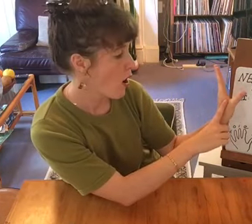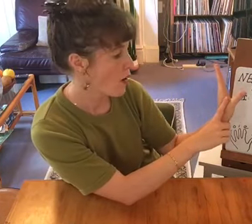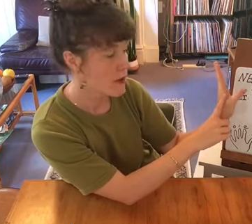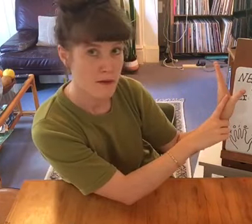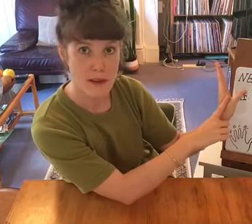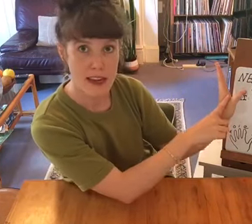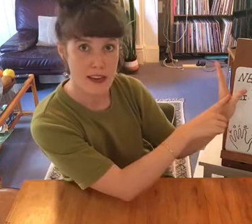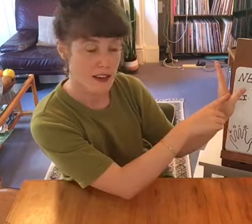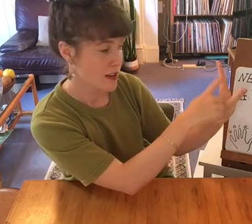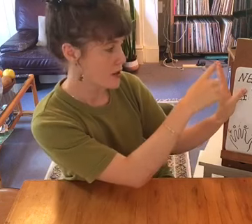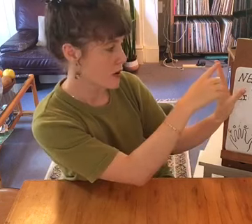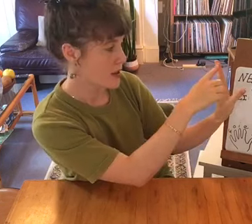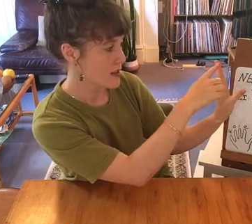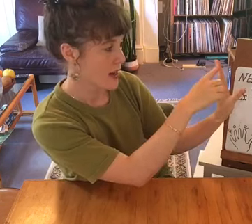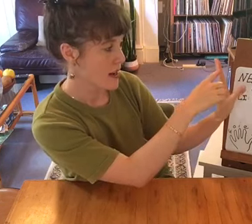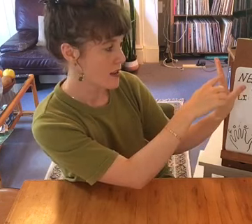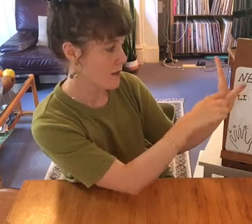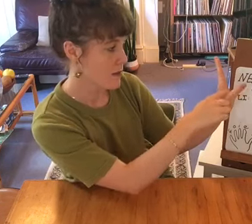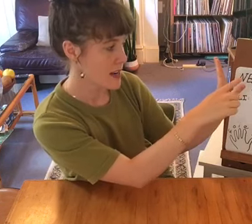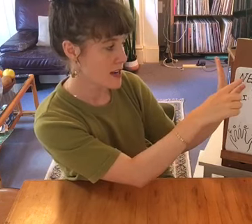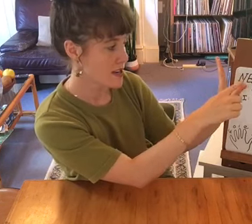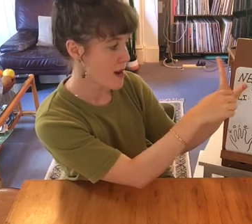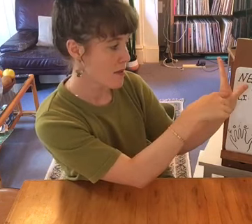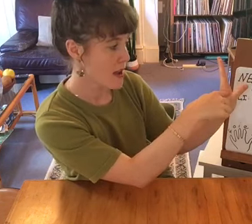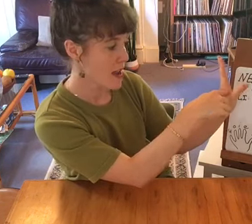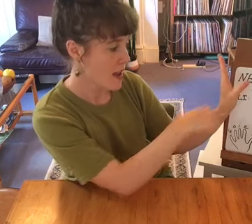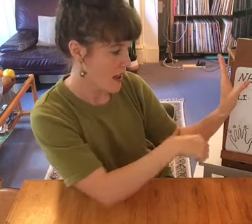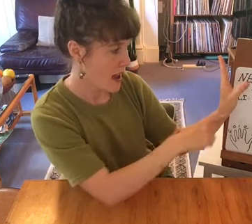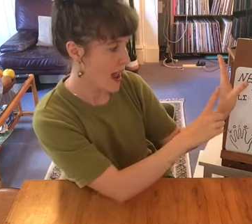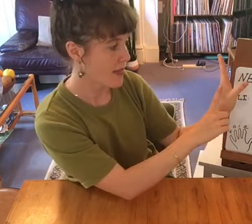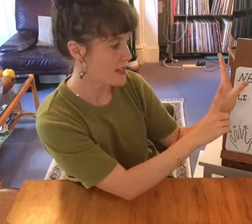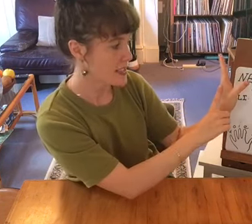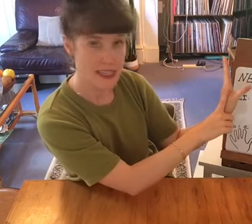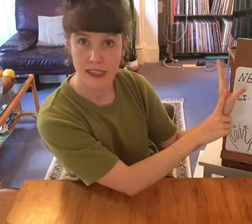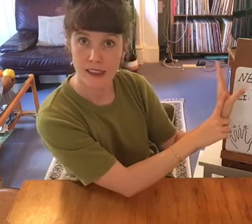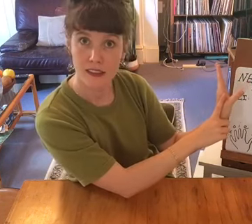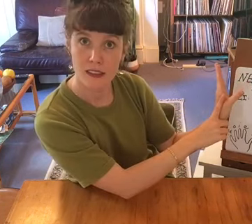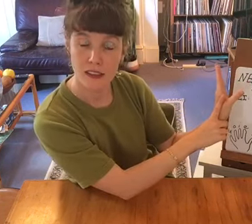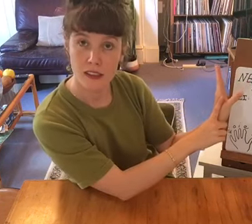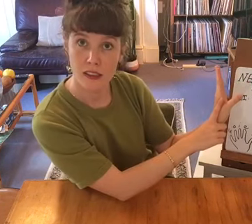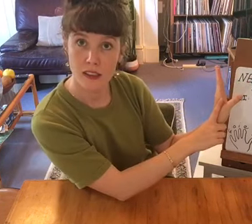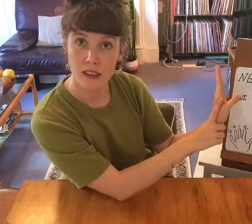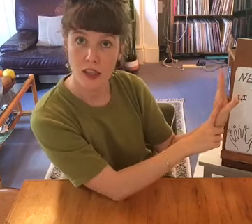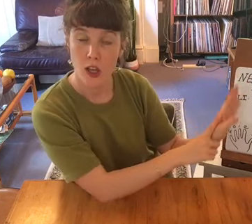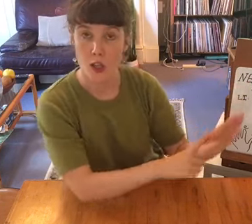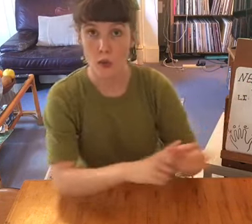the V. So you can see the V shape and the stick. So we have